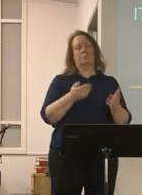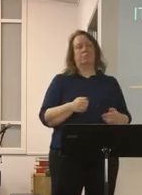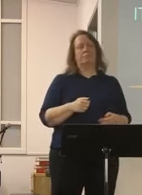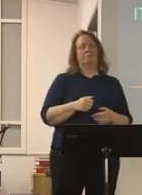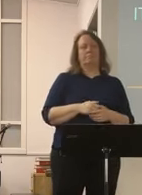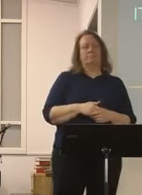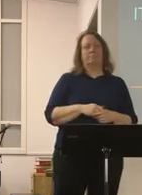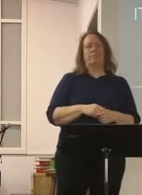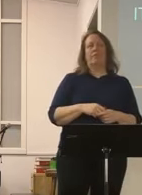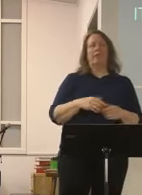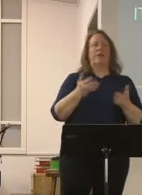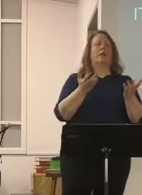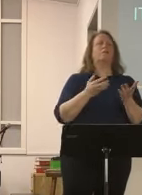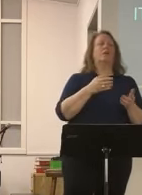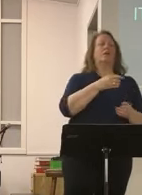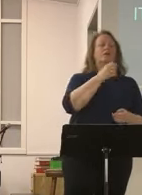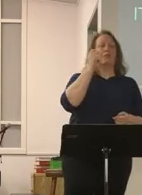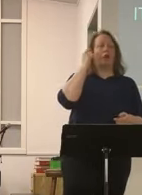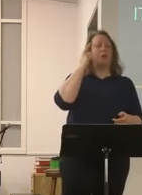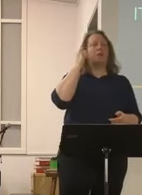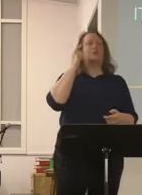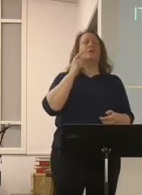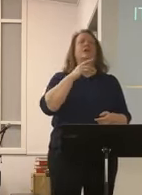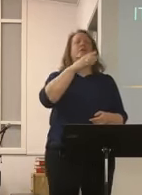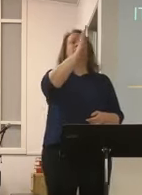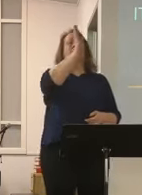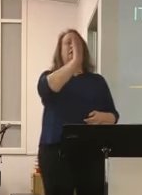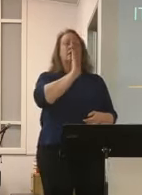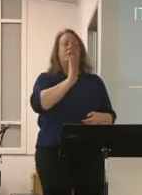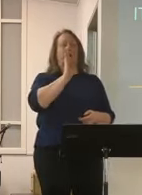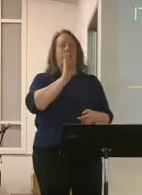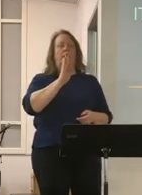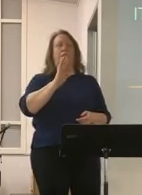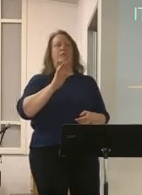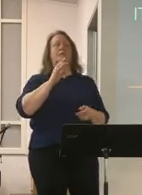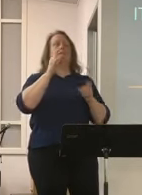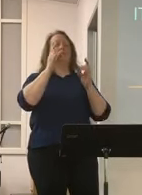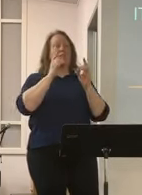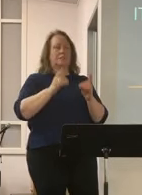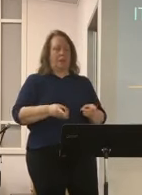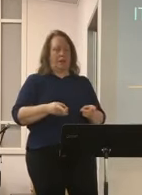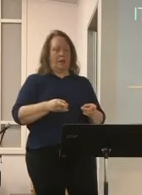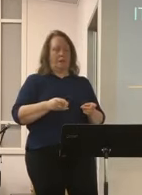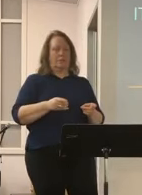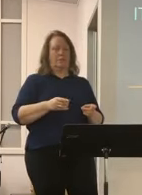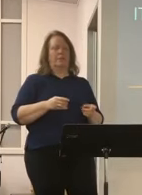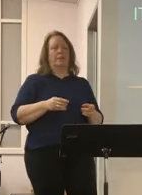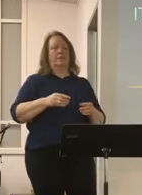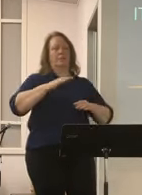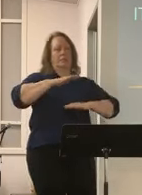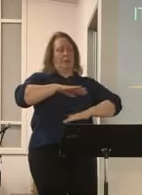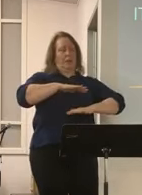I want you to understand it is God who determines what is satisfactory worship from his